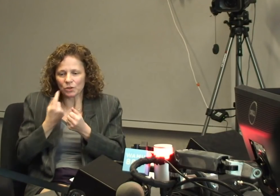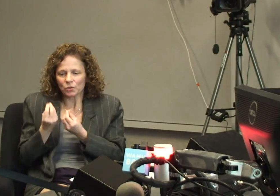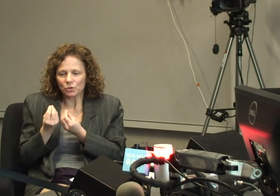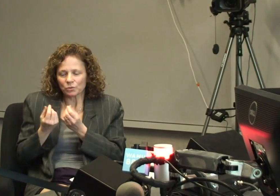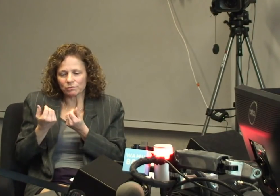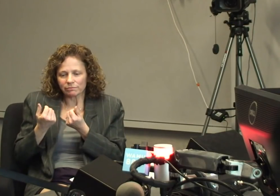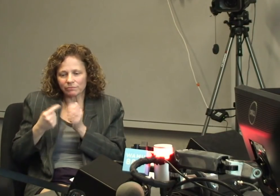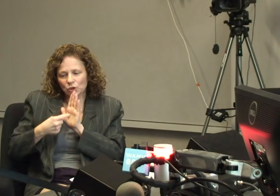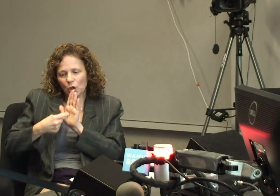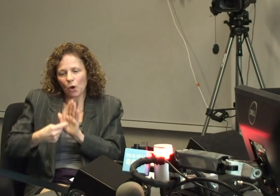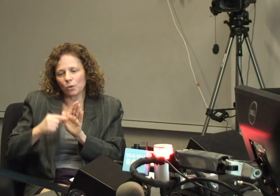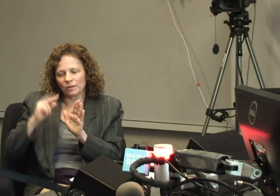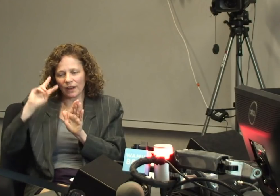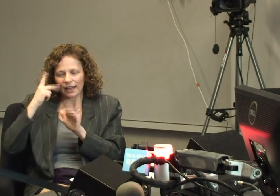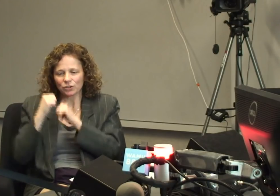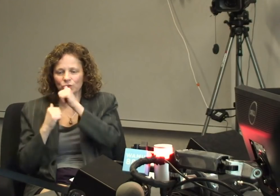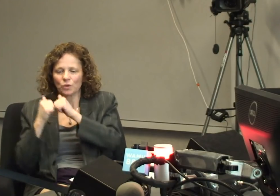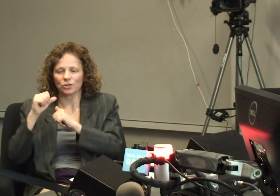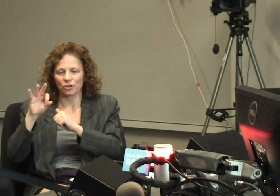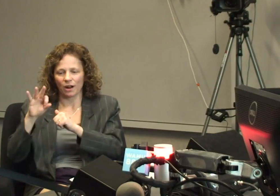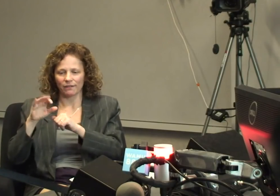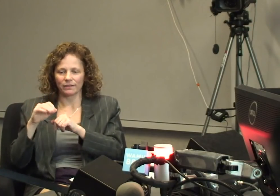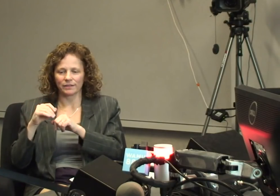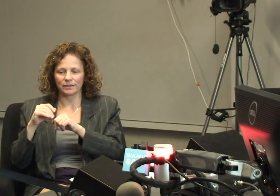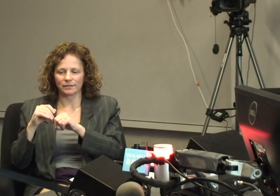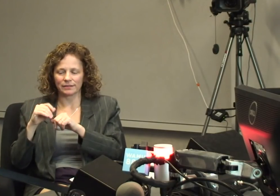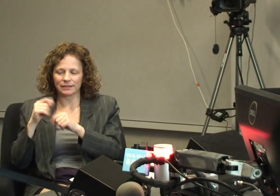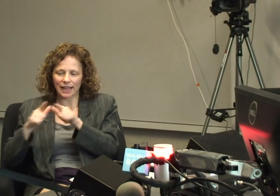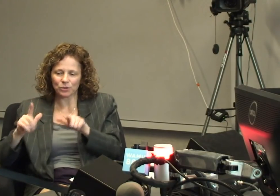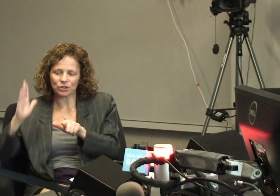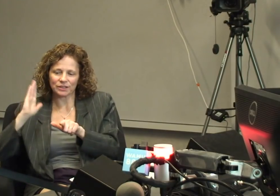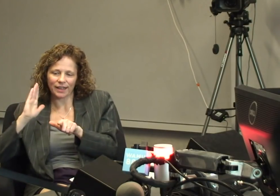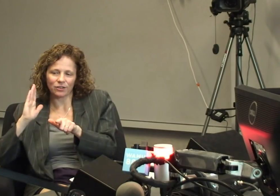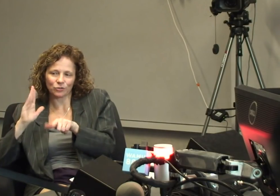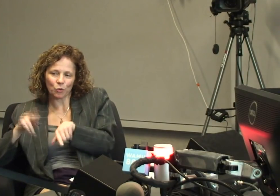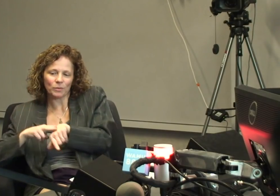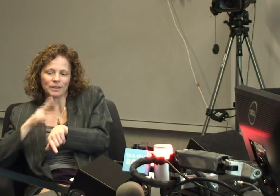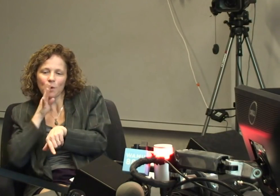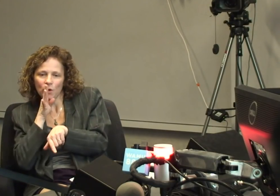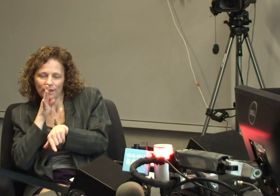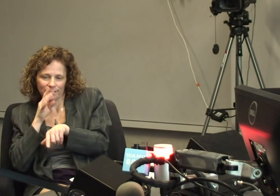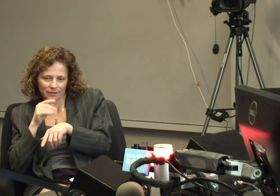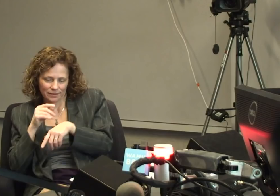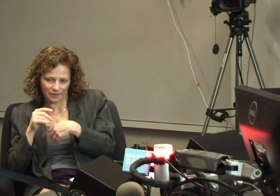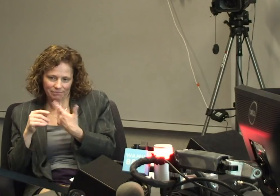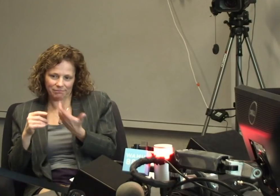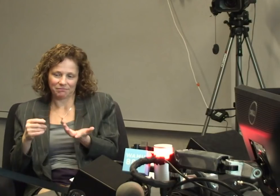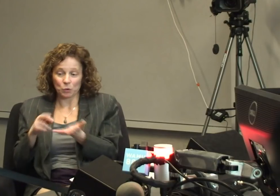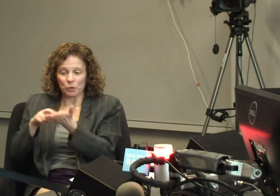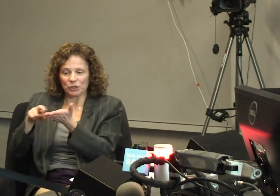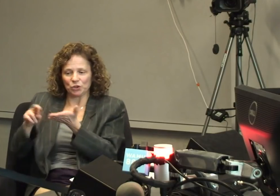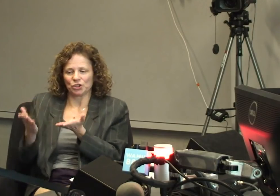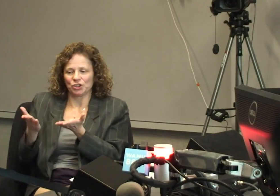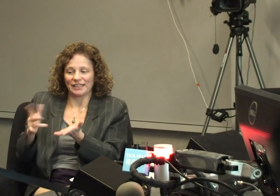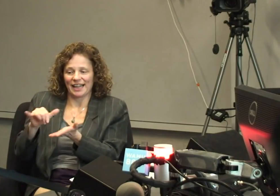and combines that with a lip movement, that allows you to show the way that the spoken language can be reduced in the